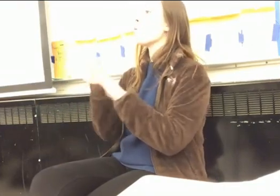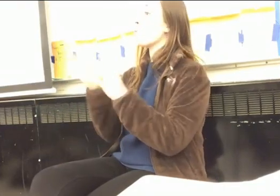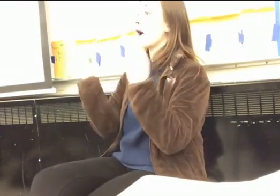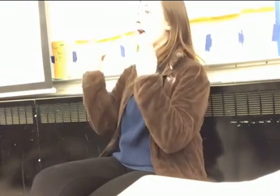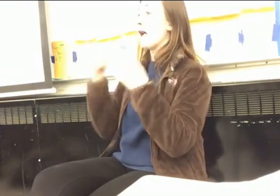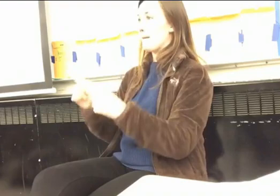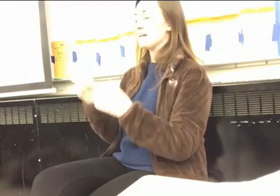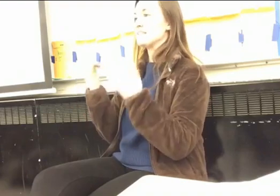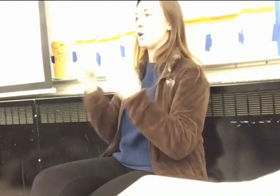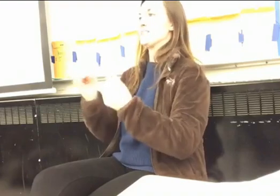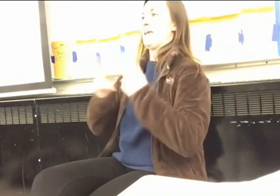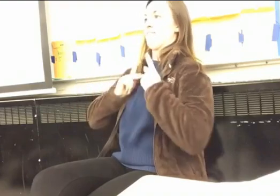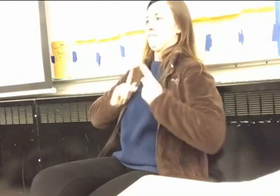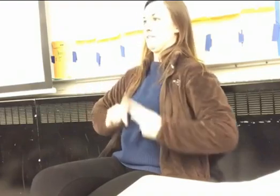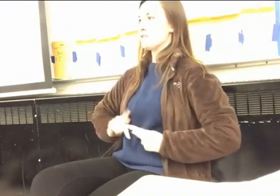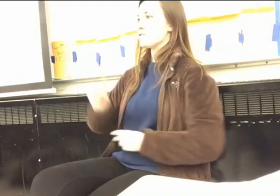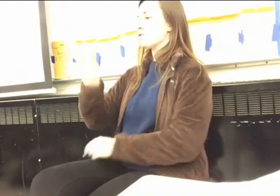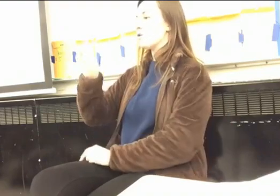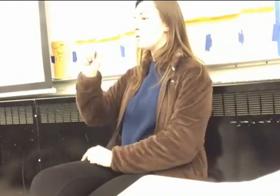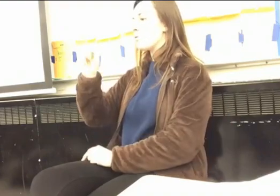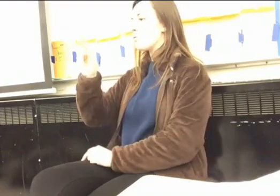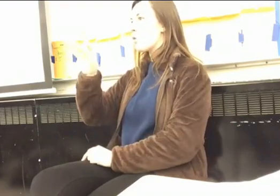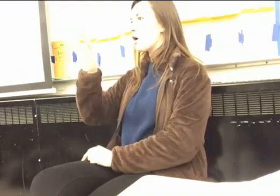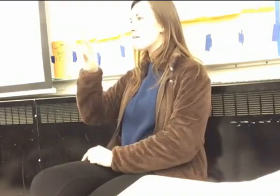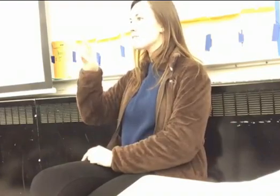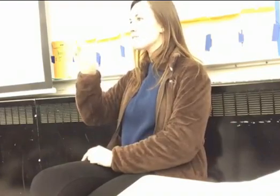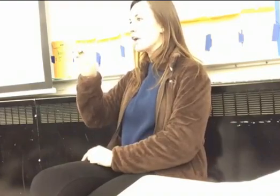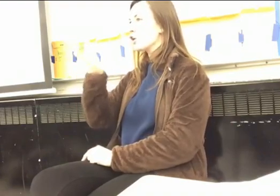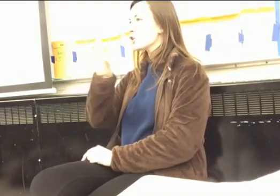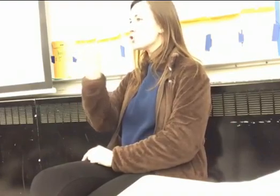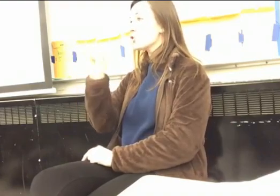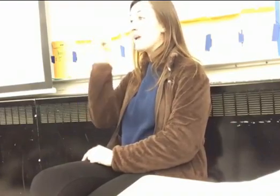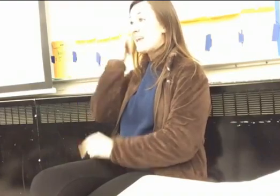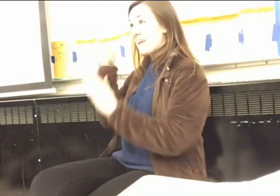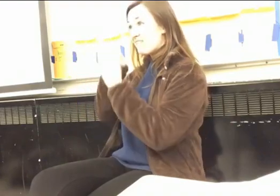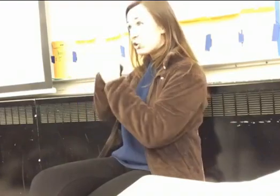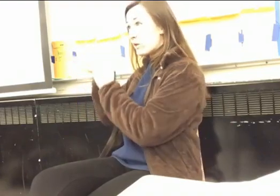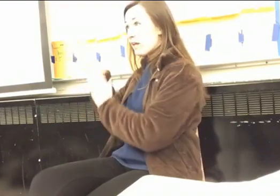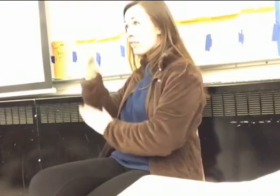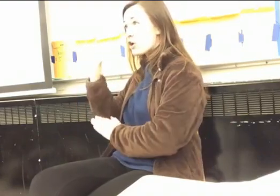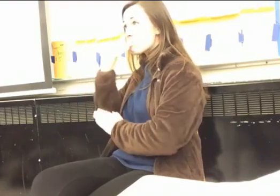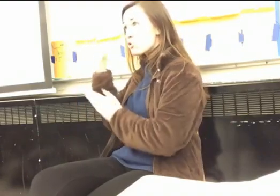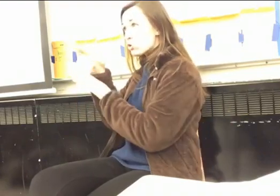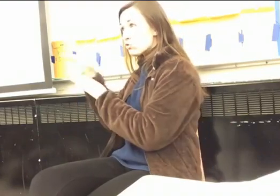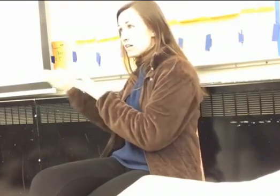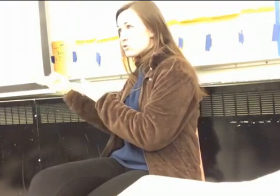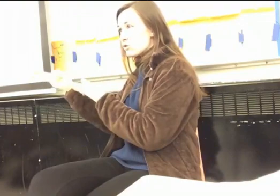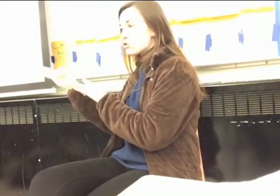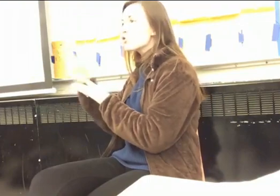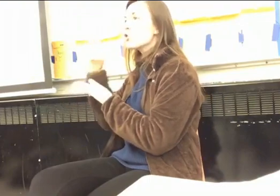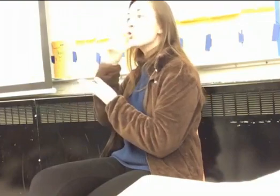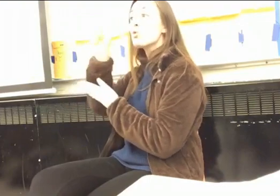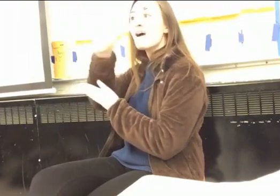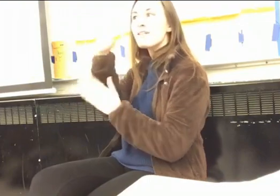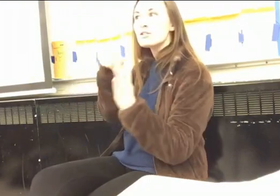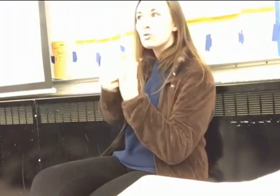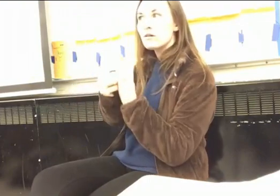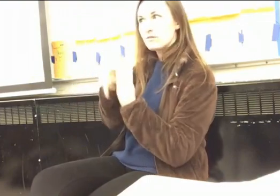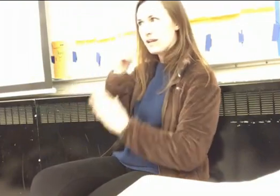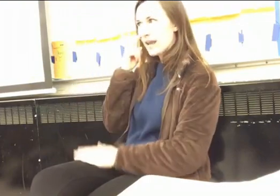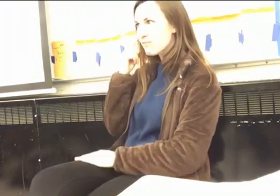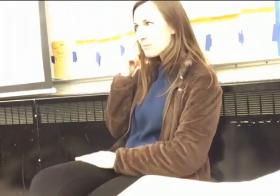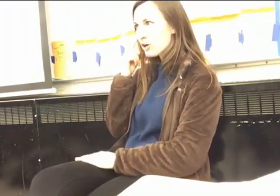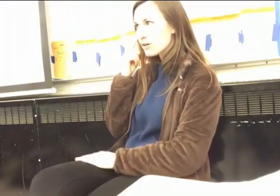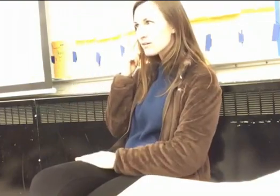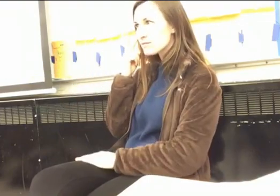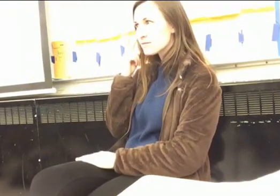physical warfare as well. If you kill their major food source, who will you also kill in that same aspect? The natives, right? It's